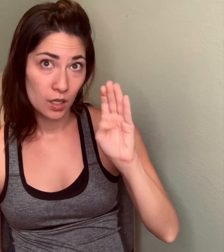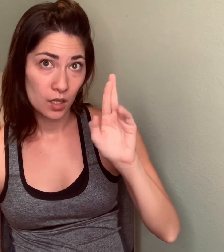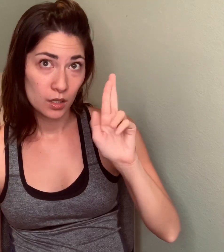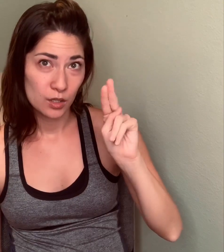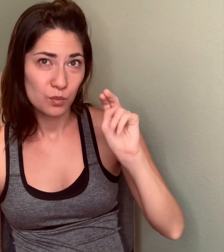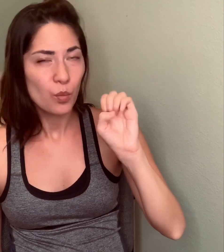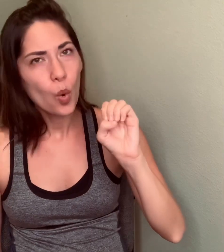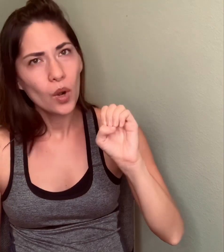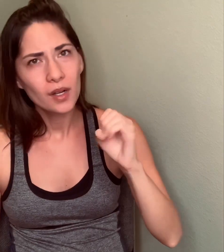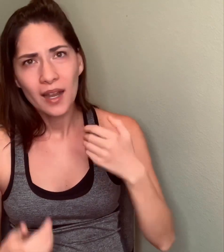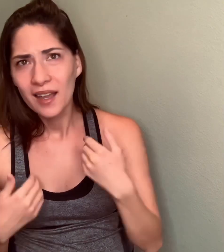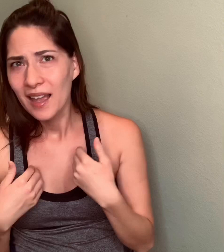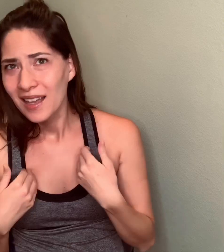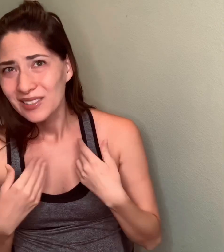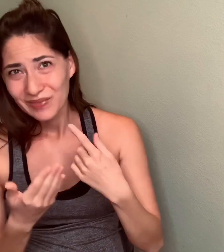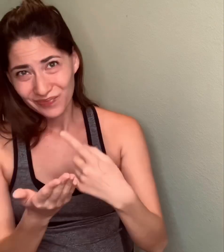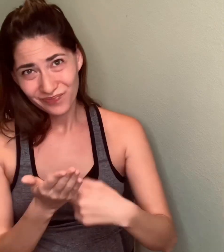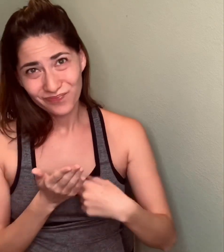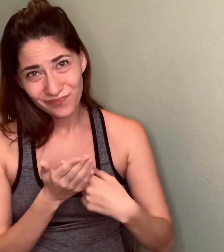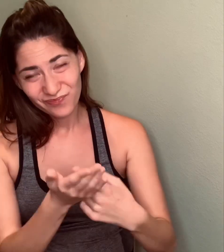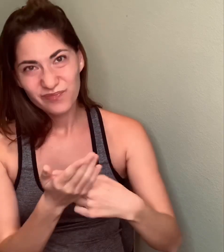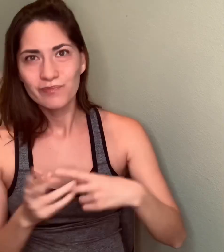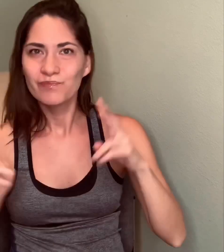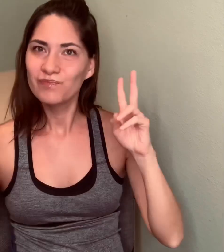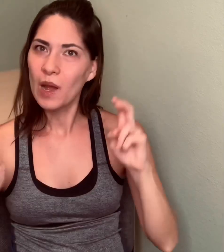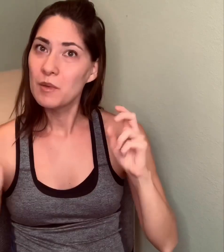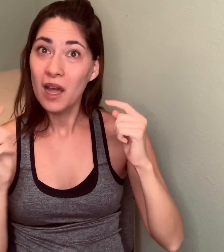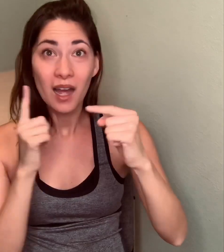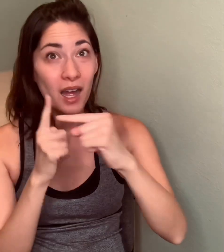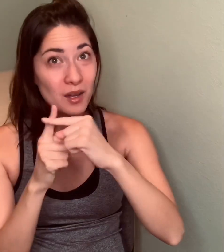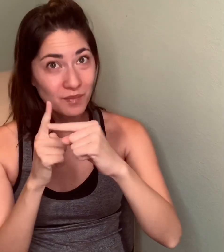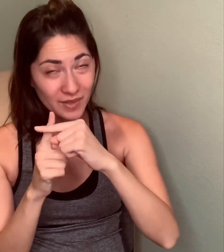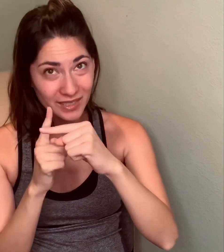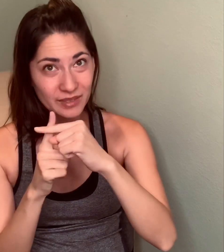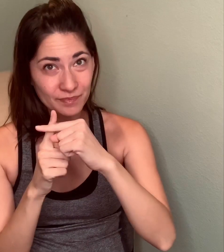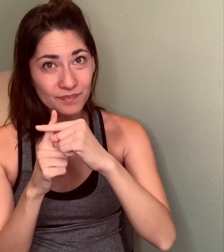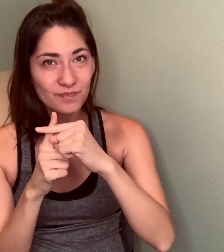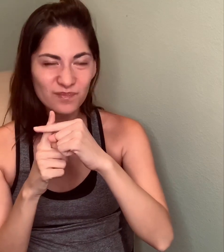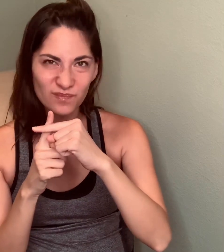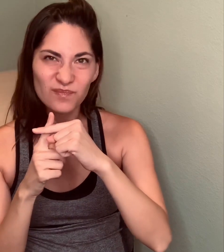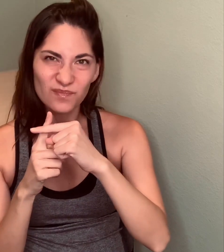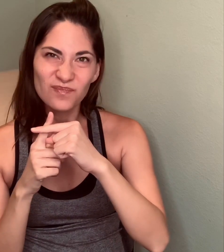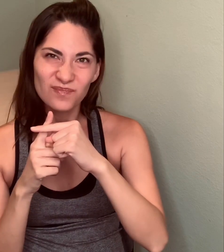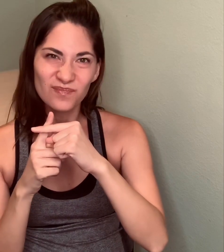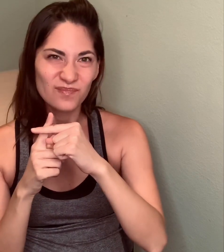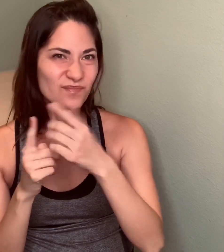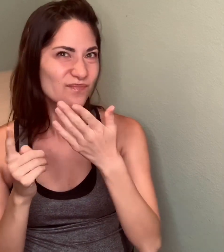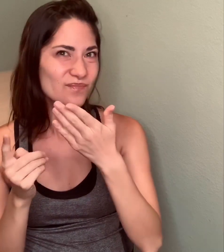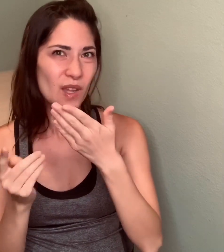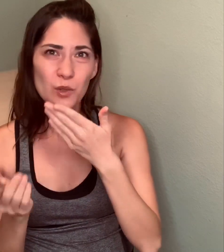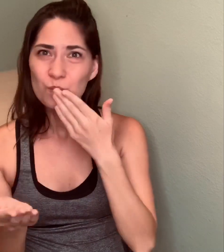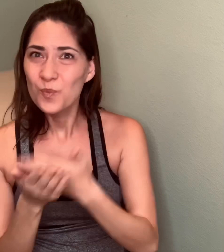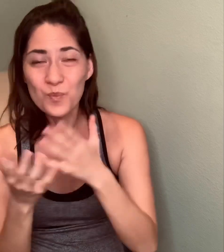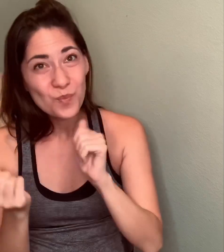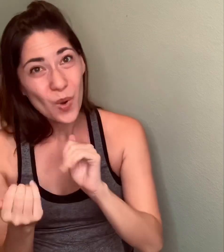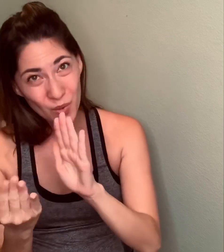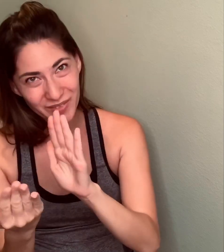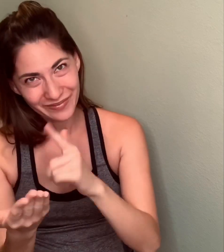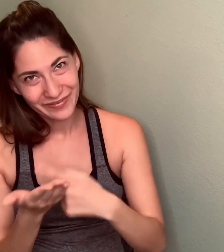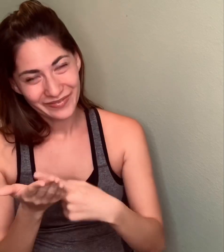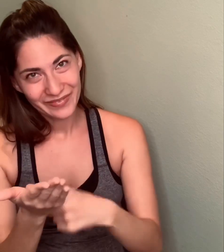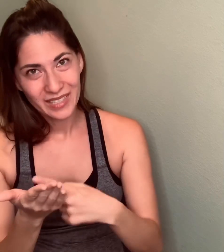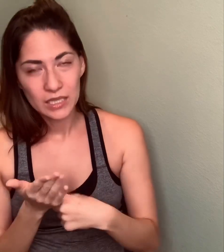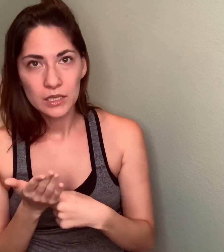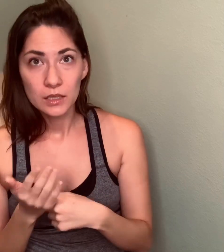upbeat way to talk about different kinds of topics. And they have another book called All About Feelings, which I'm actually waiting to